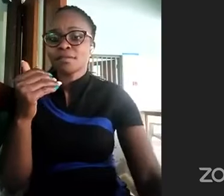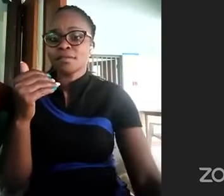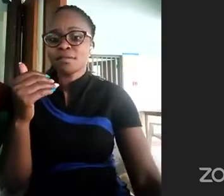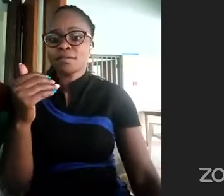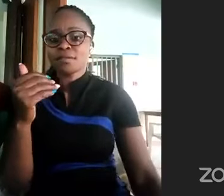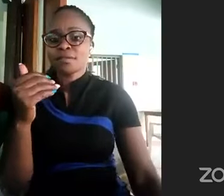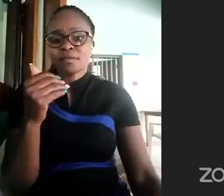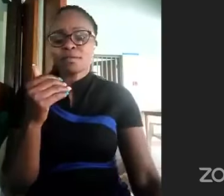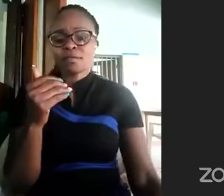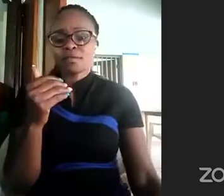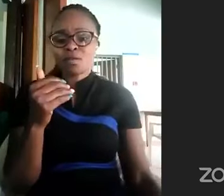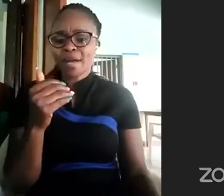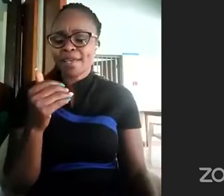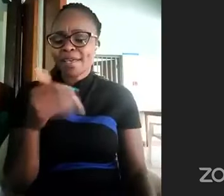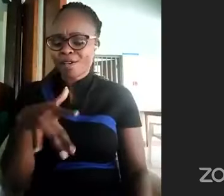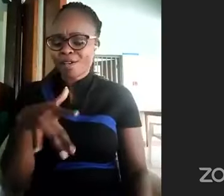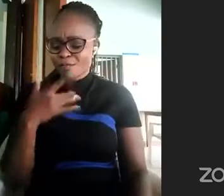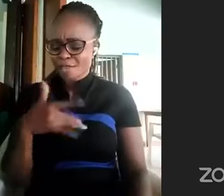it is a fundamental challenge.